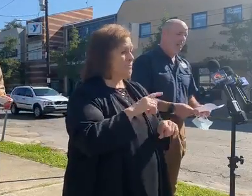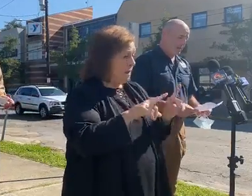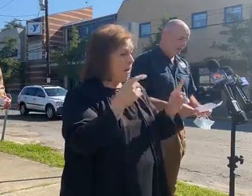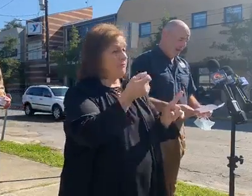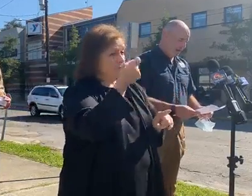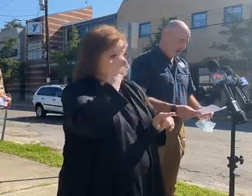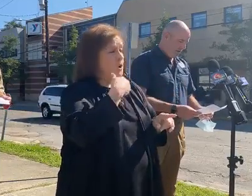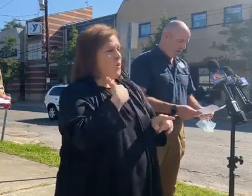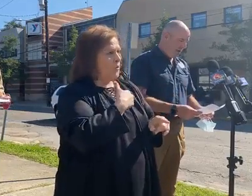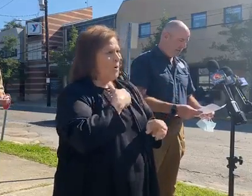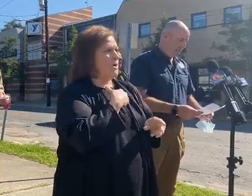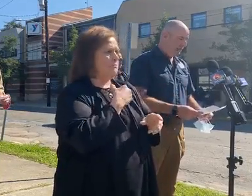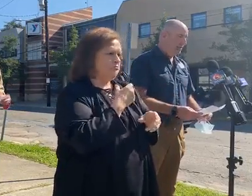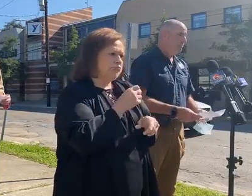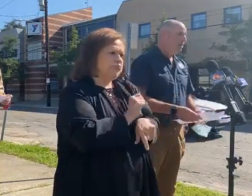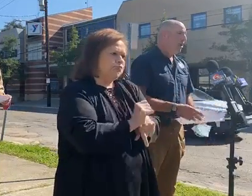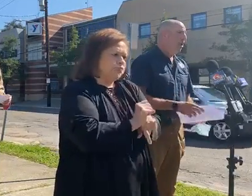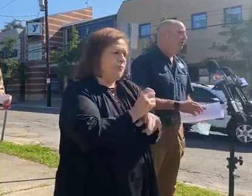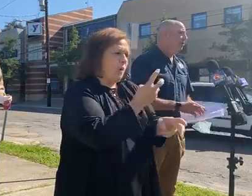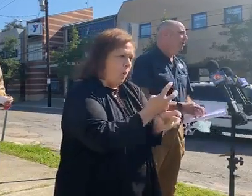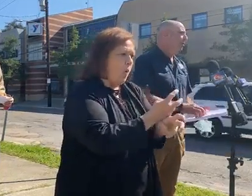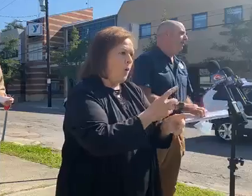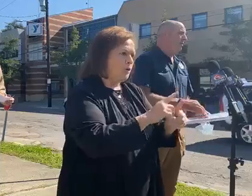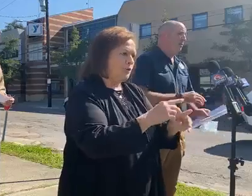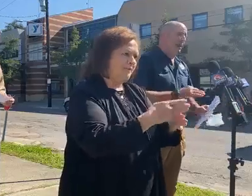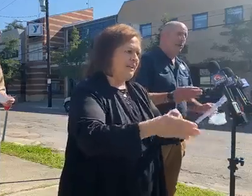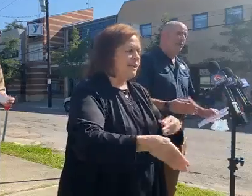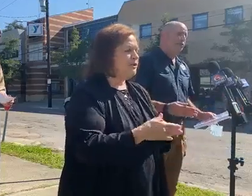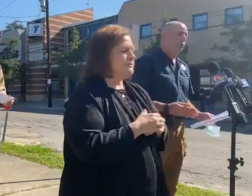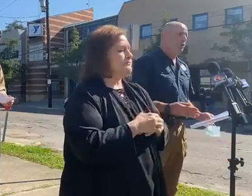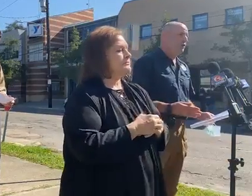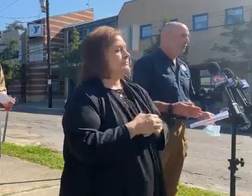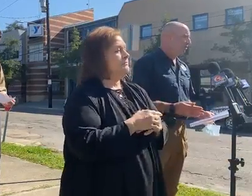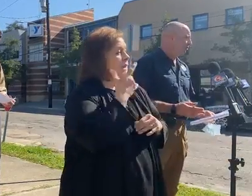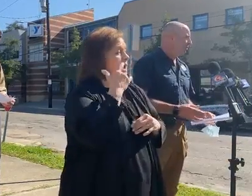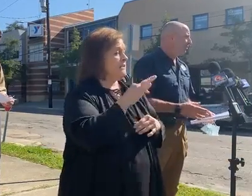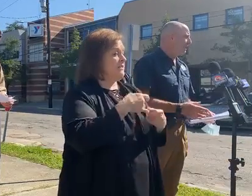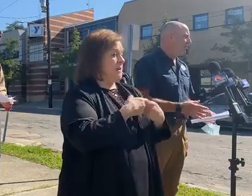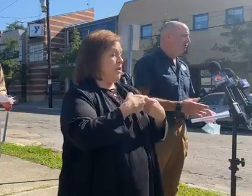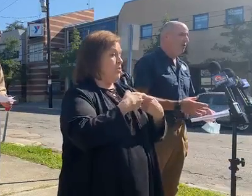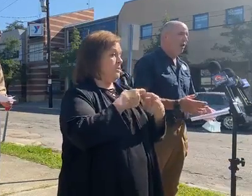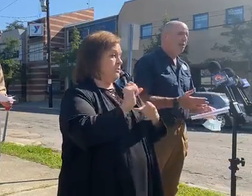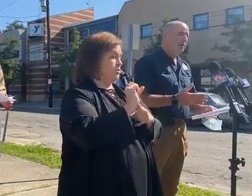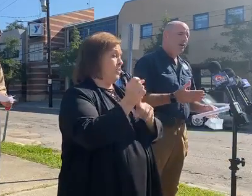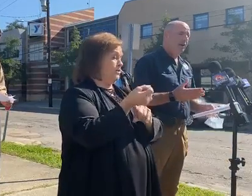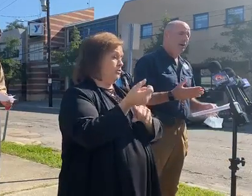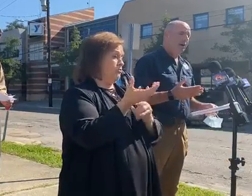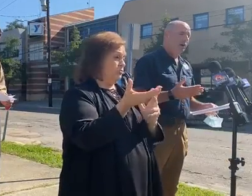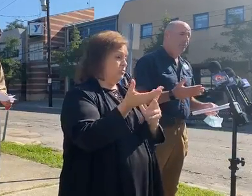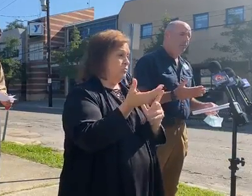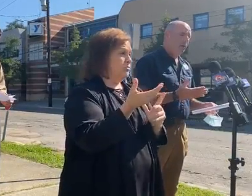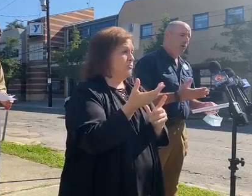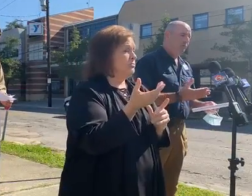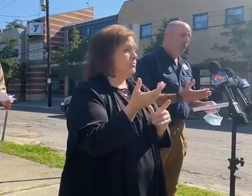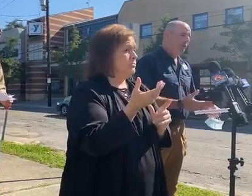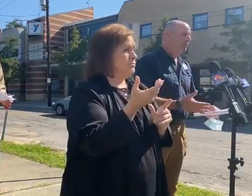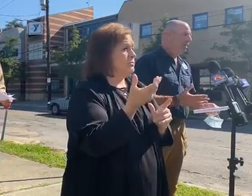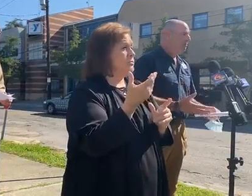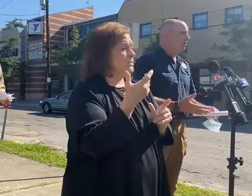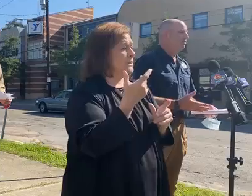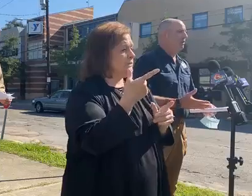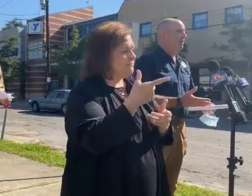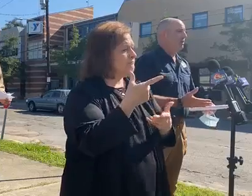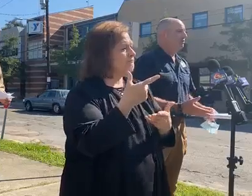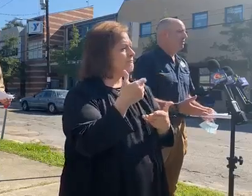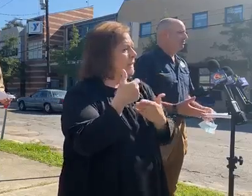right now to make that a possibility. Also, with the power situation, we're still looking out for our friends